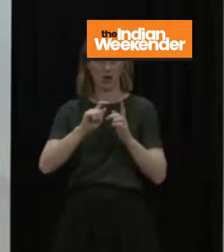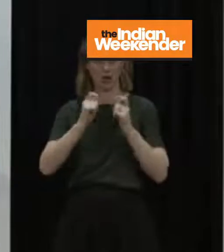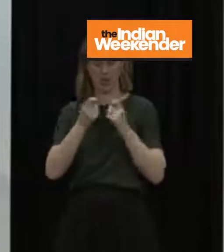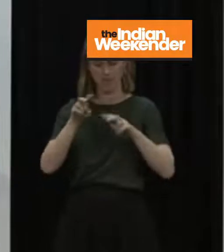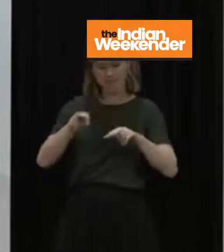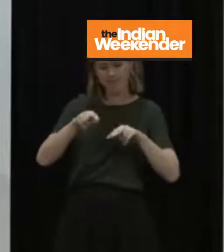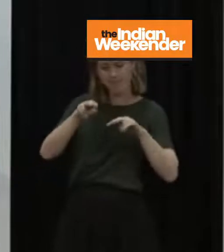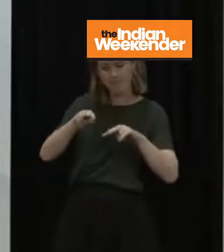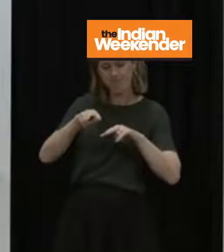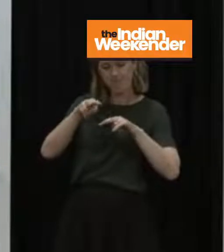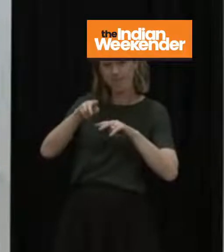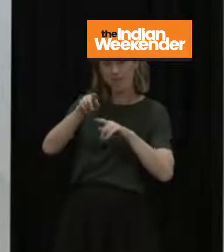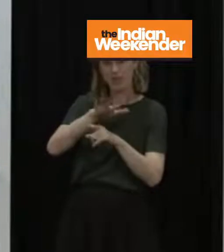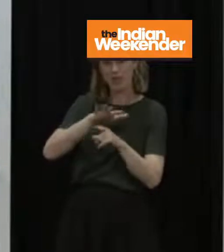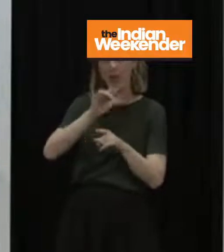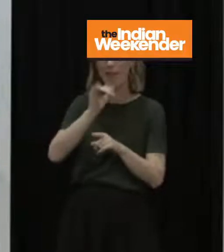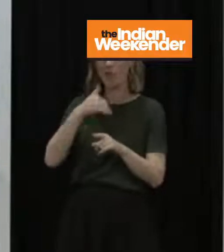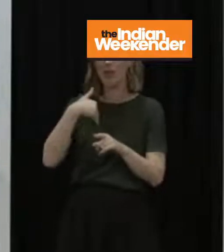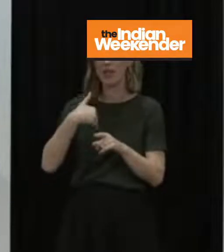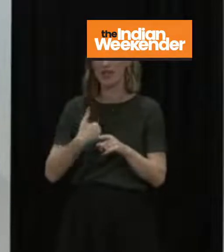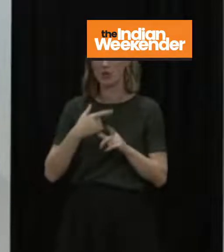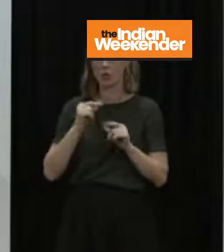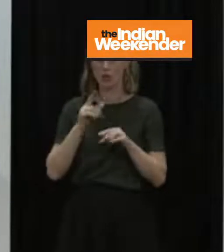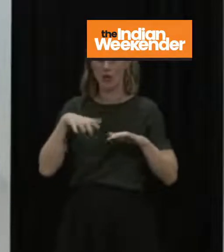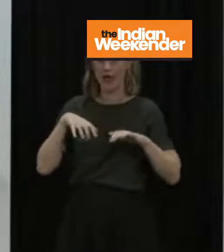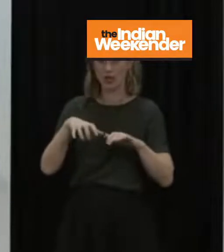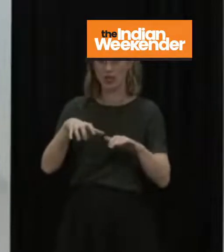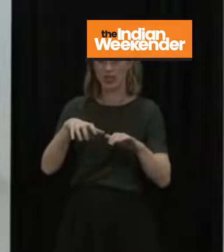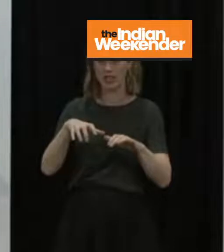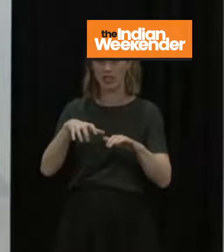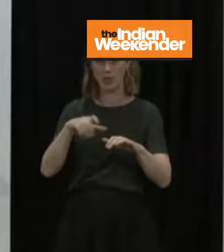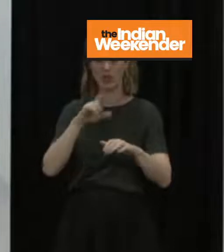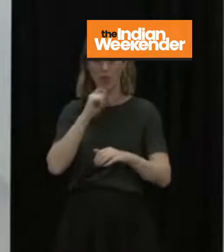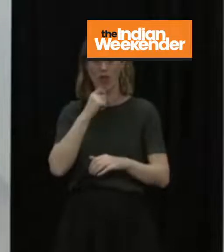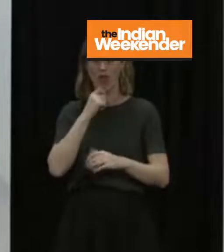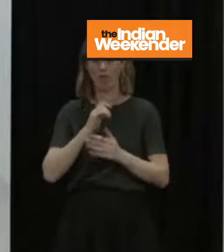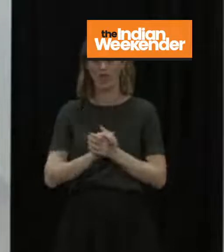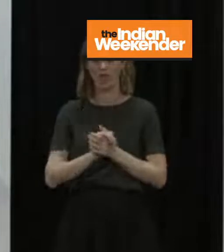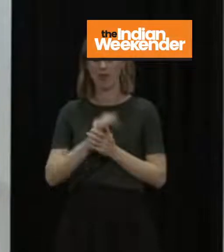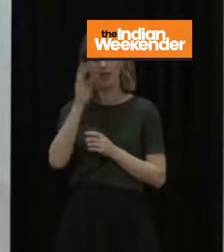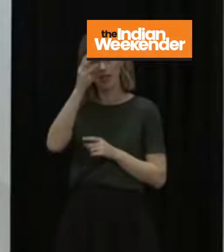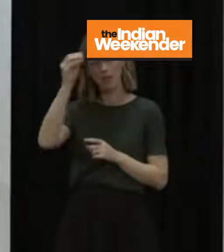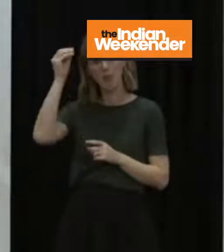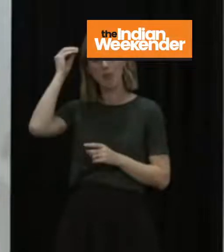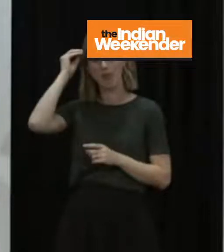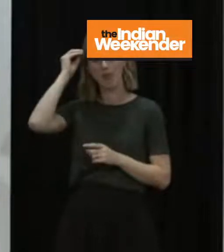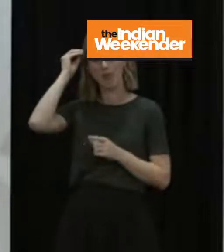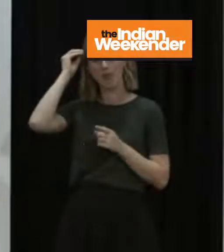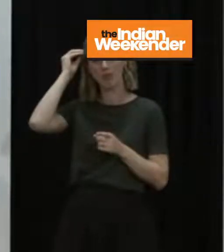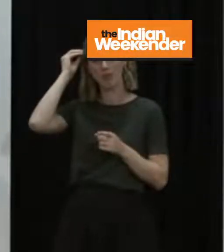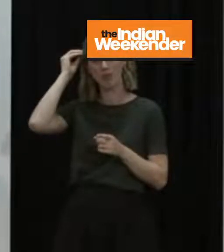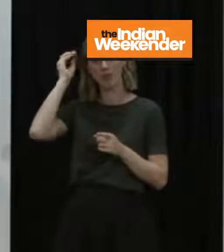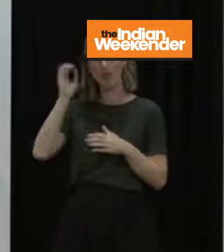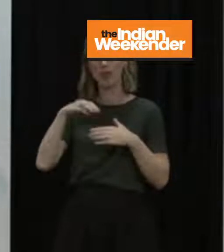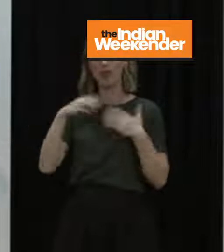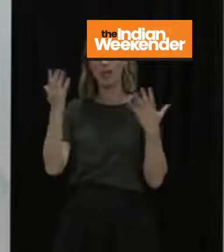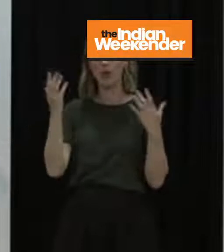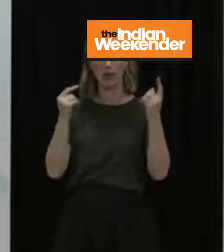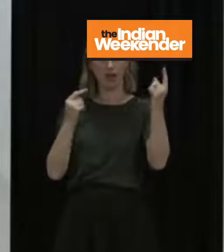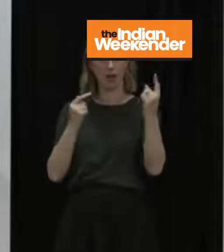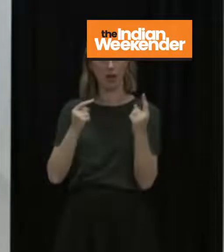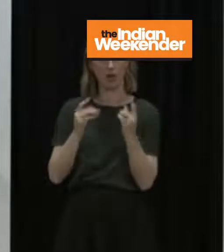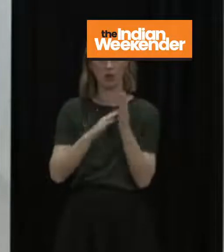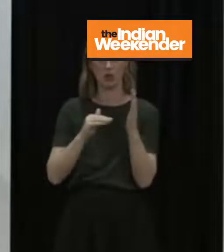these situations, and if we need to take action on it, we will. Bear in mind that anyone who's coming into